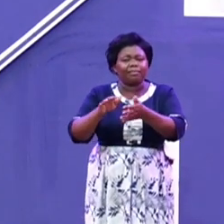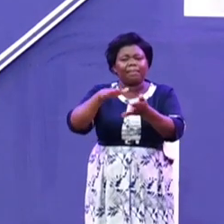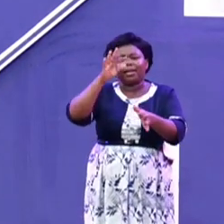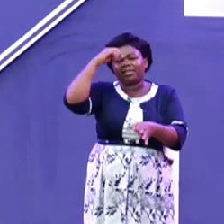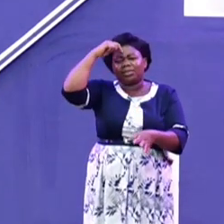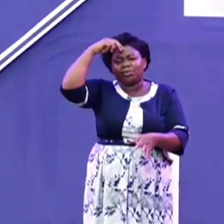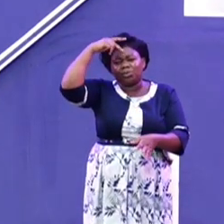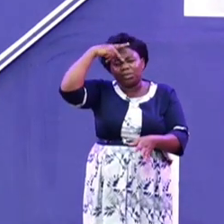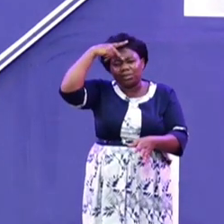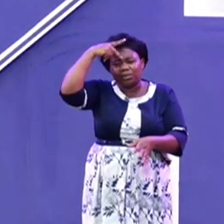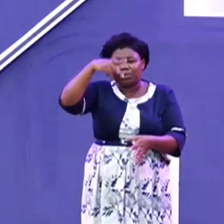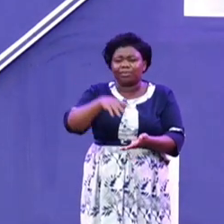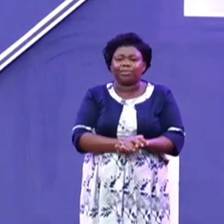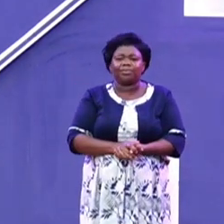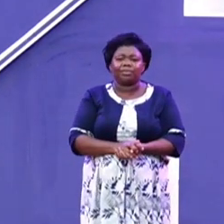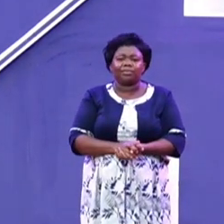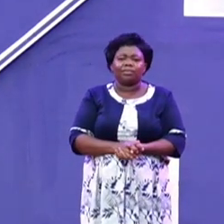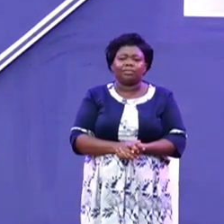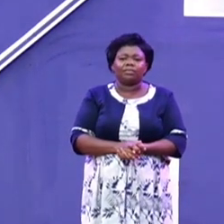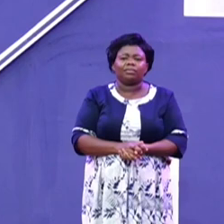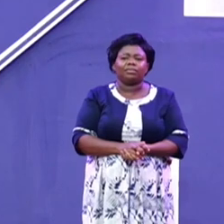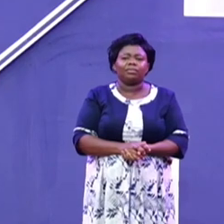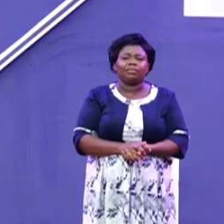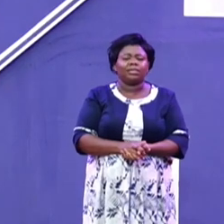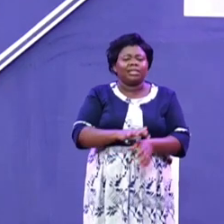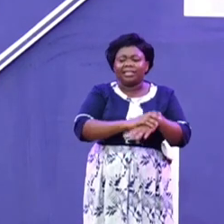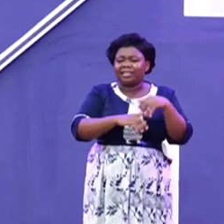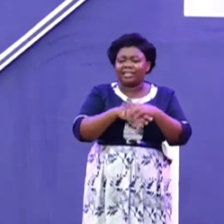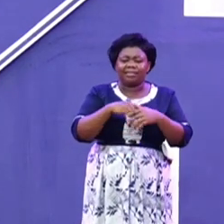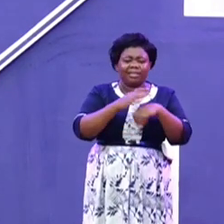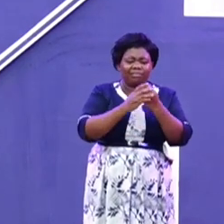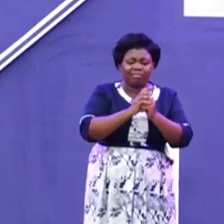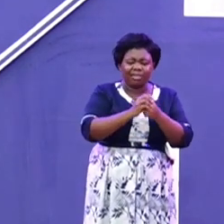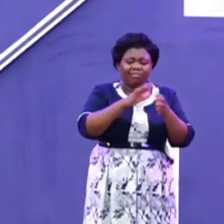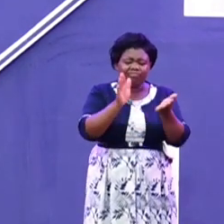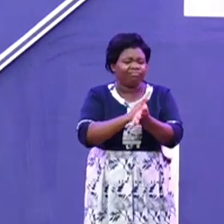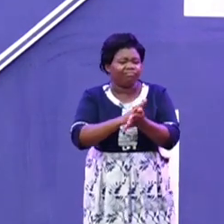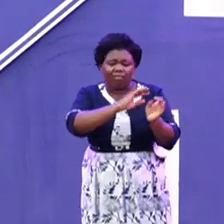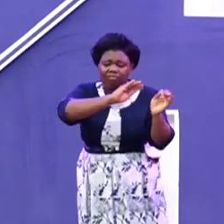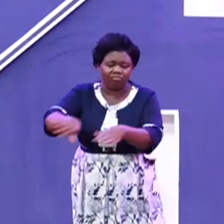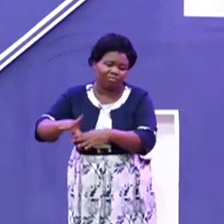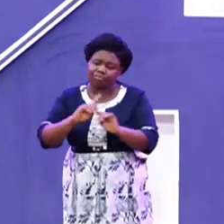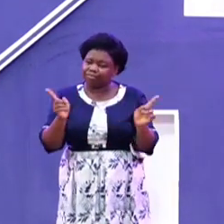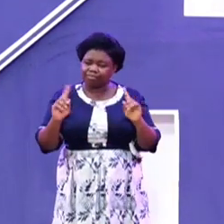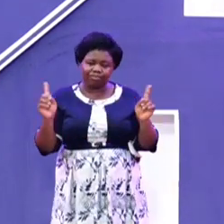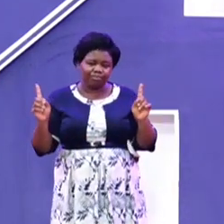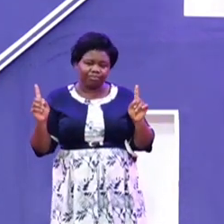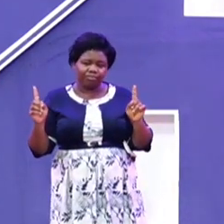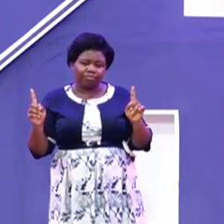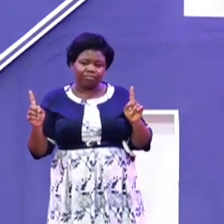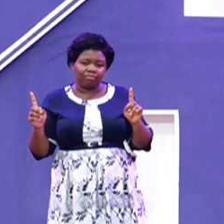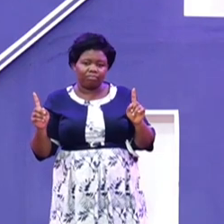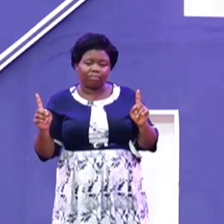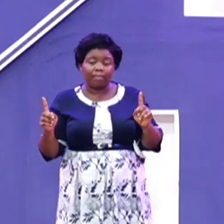all his knowledge on creating us. Kye yatukola kumala gejjako. He didn't just work out just to give up on us.